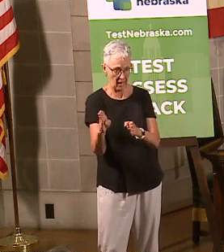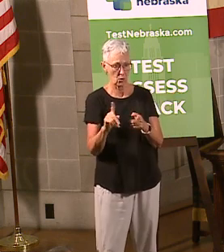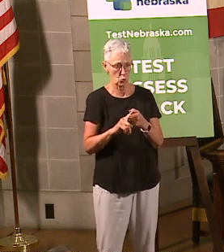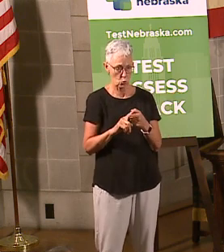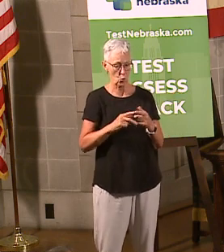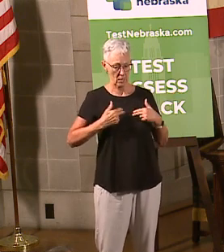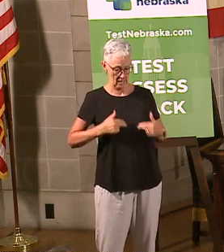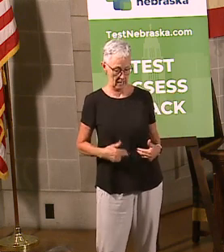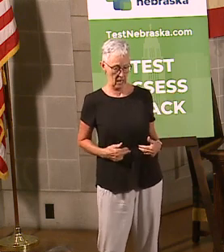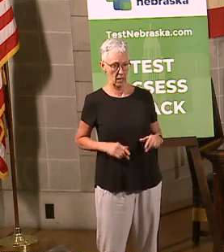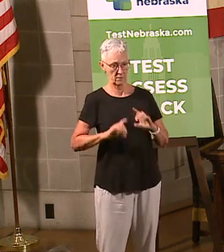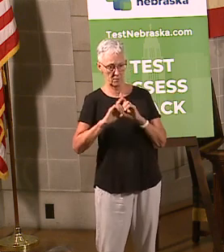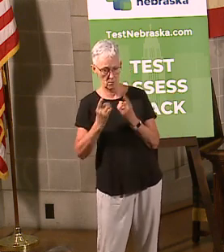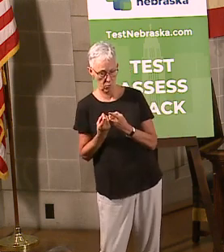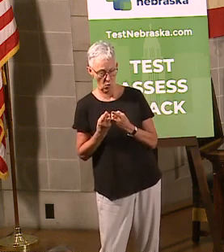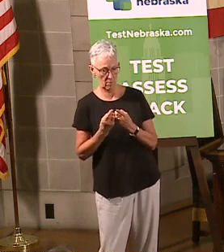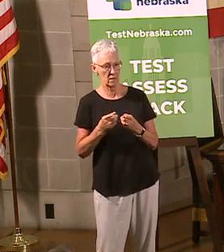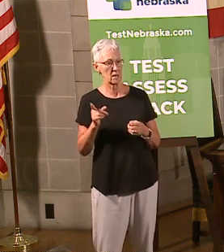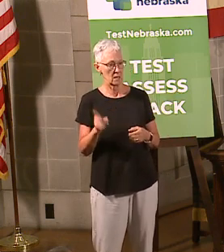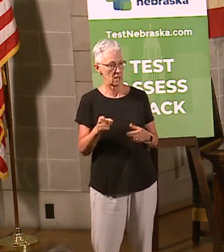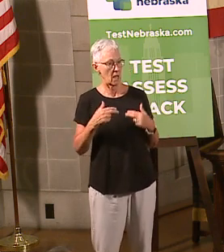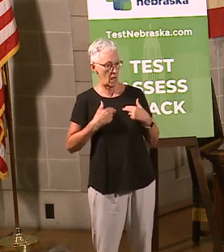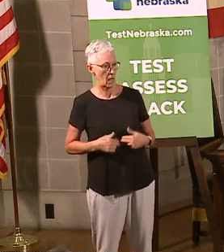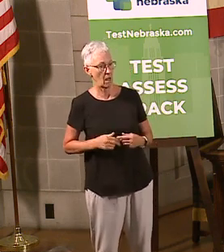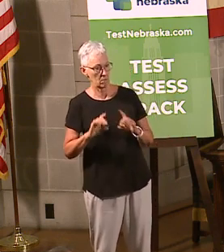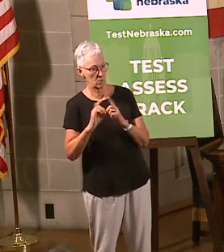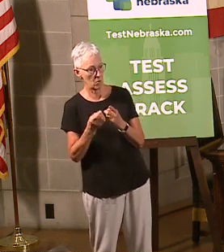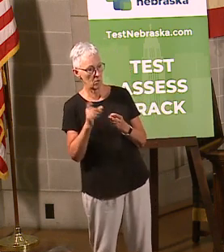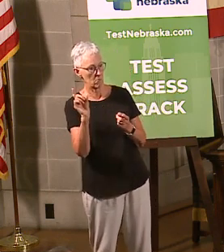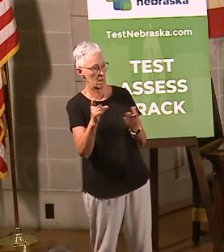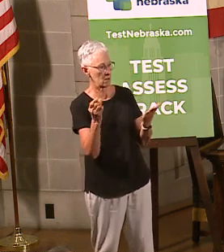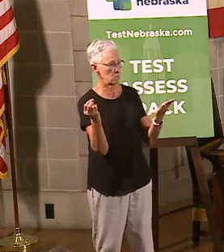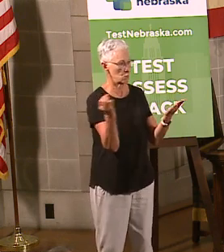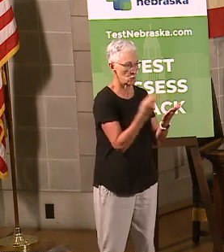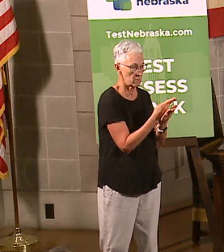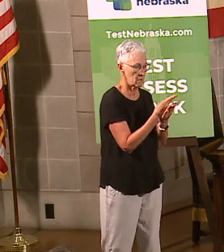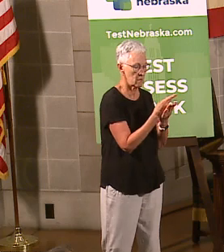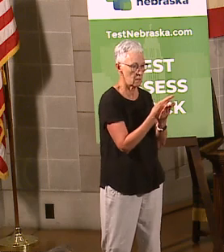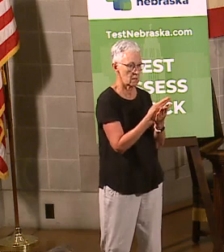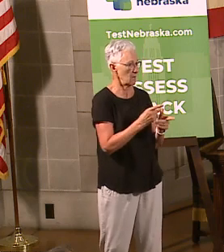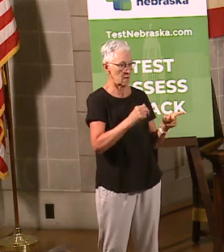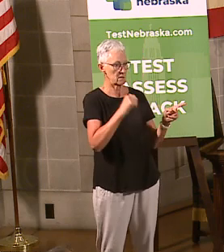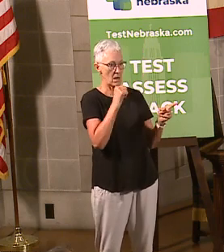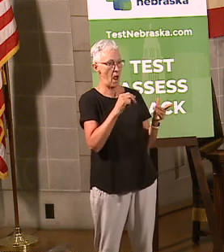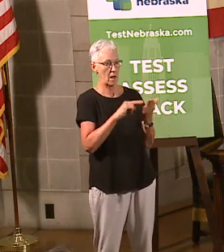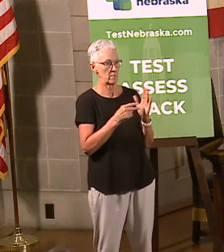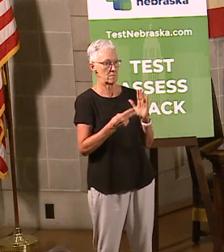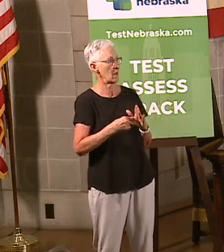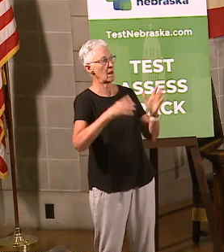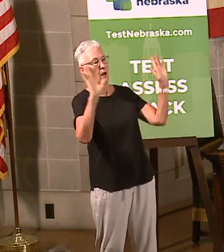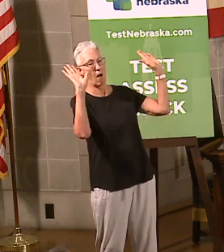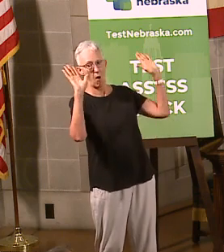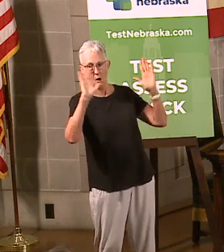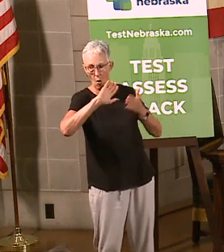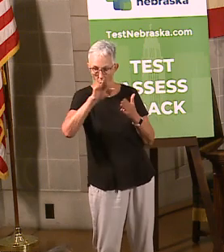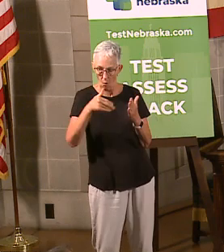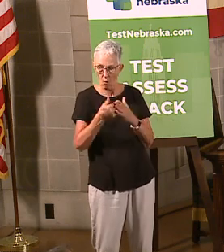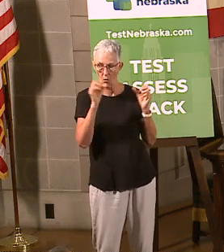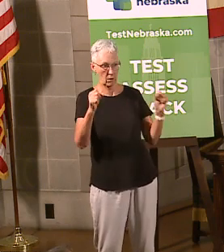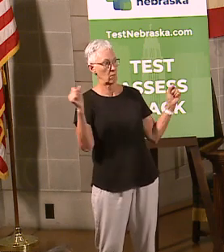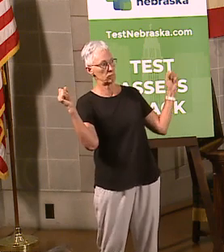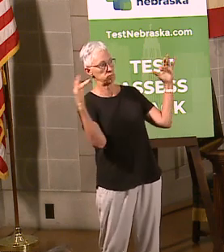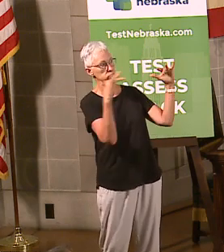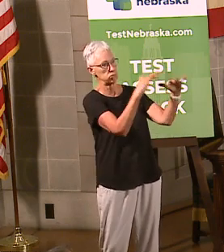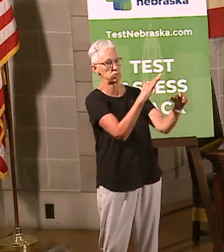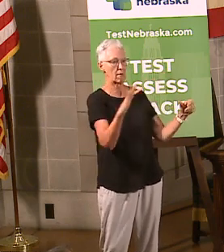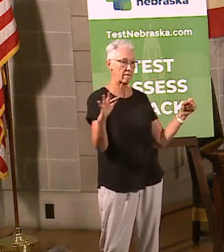not actually a green light for a full football stadium at Memorial Stadium yet. We all hope we can get to a football season, but this is not